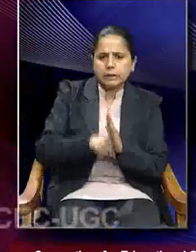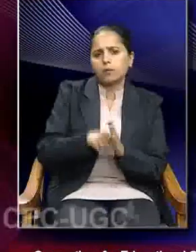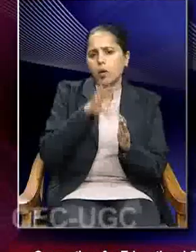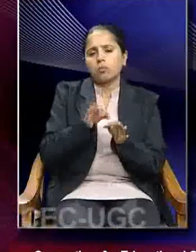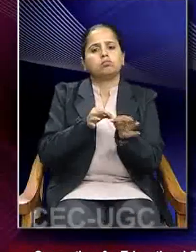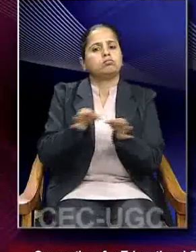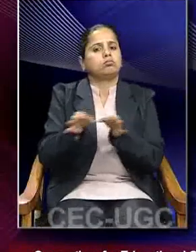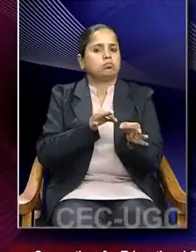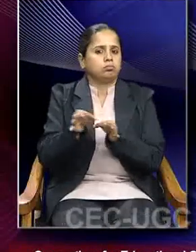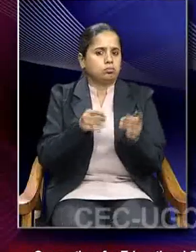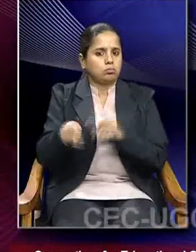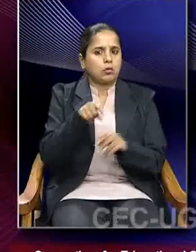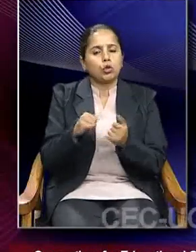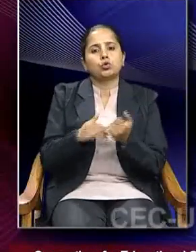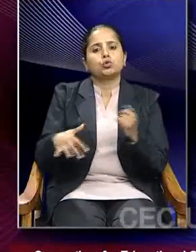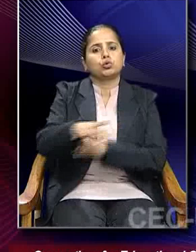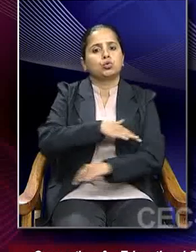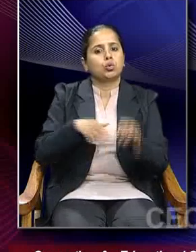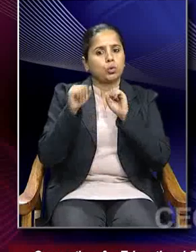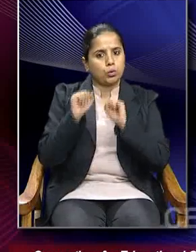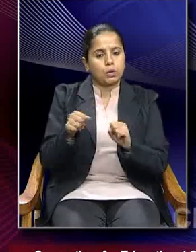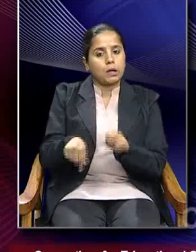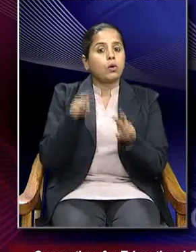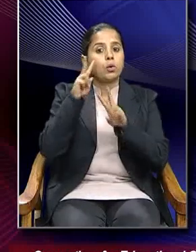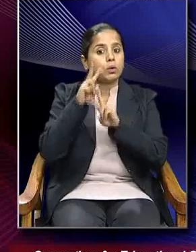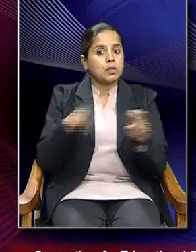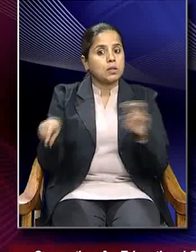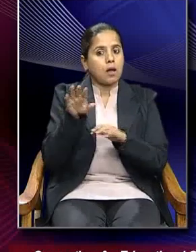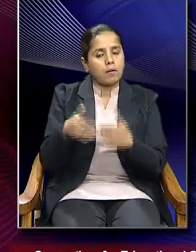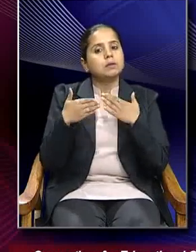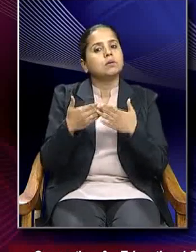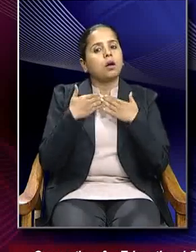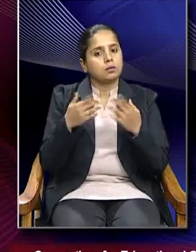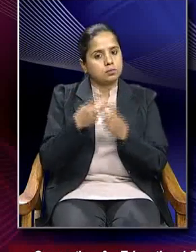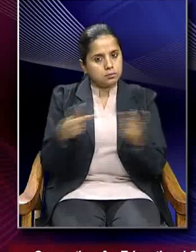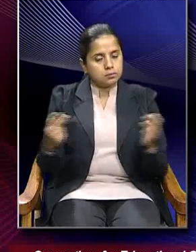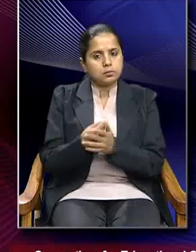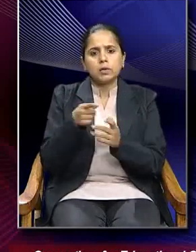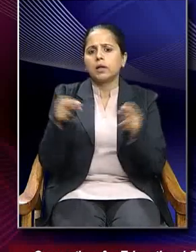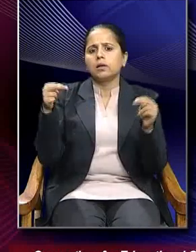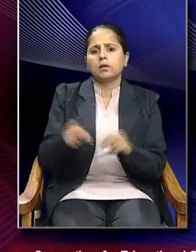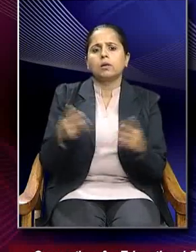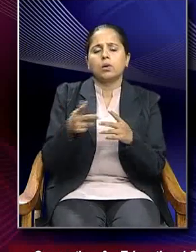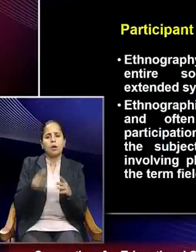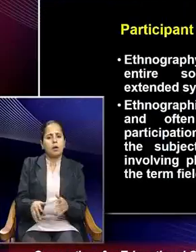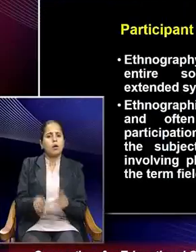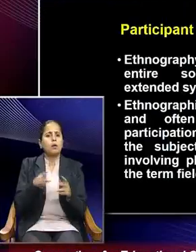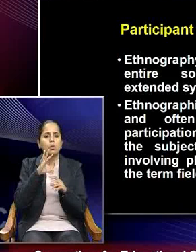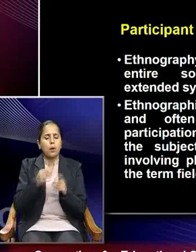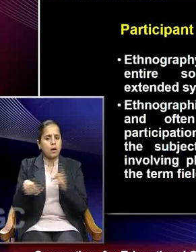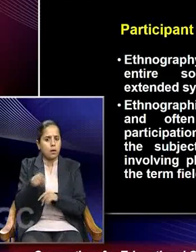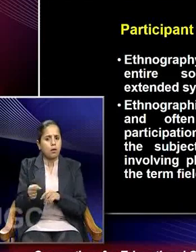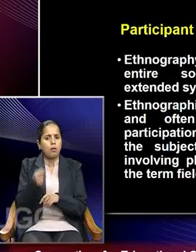description of the society that the researcher is studying. It requires intense and